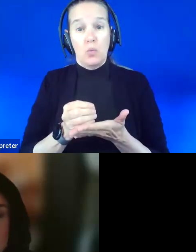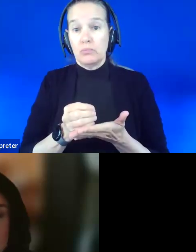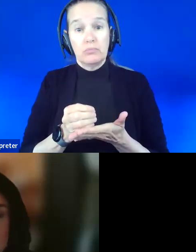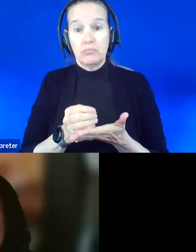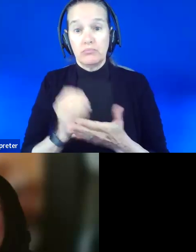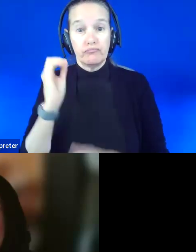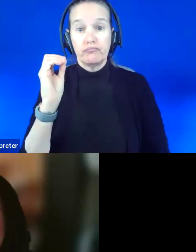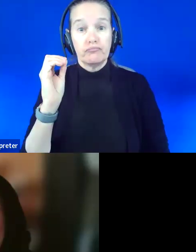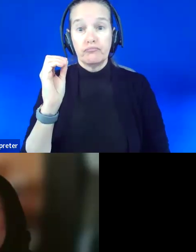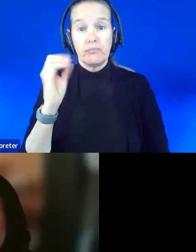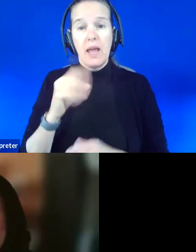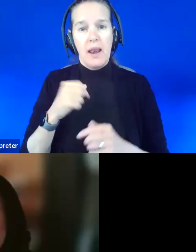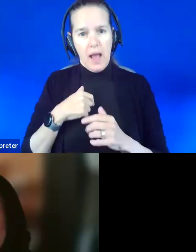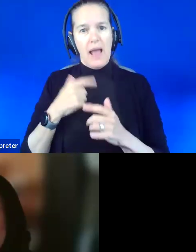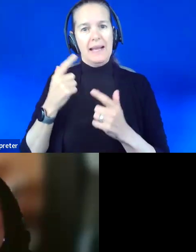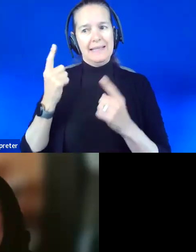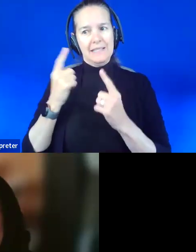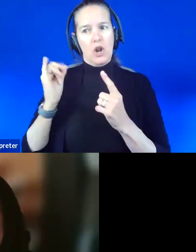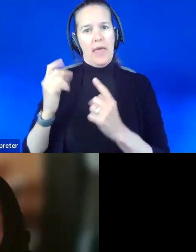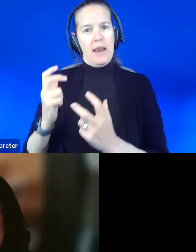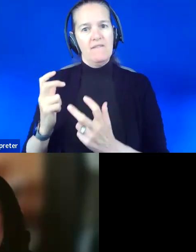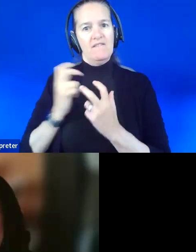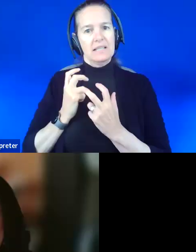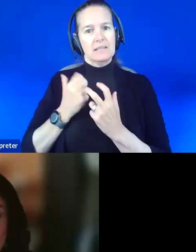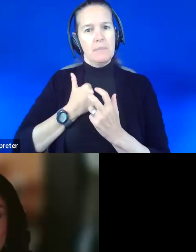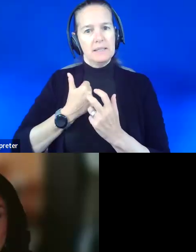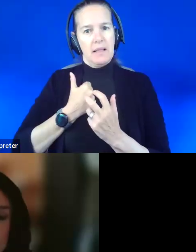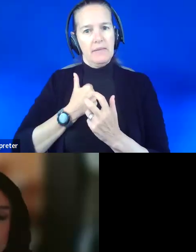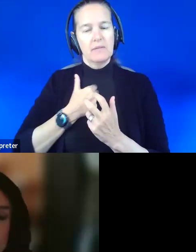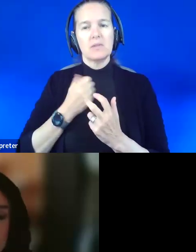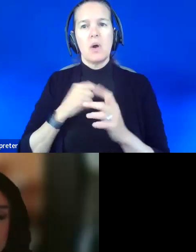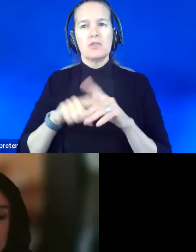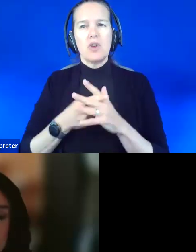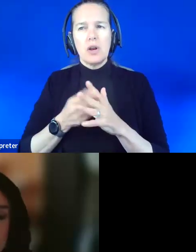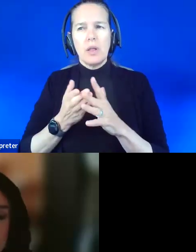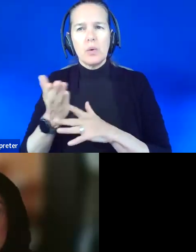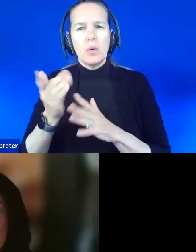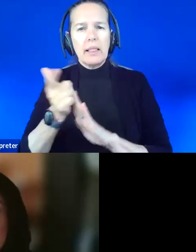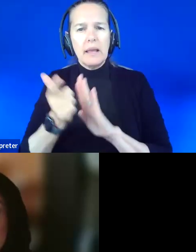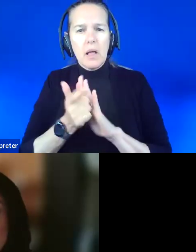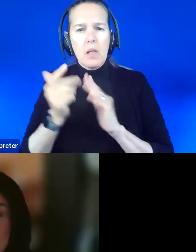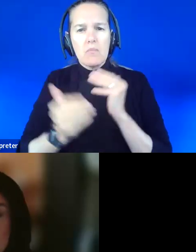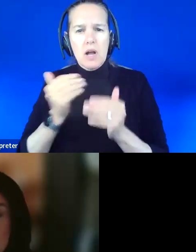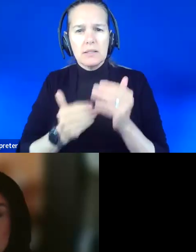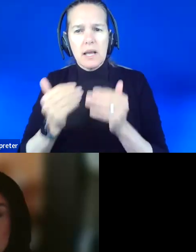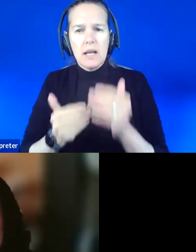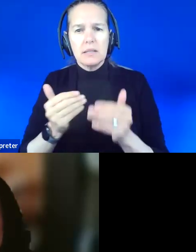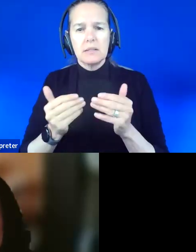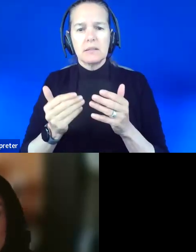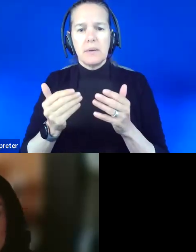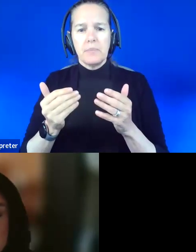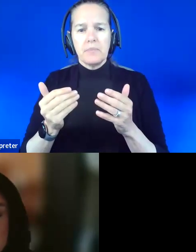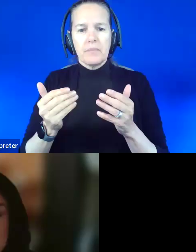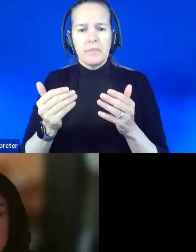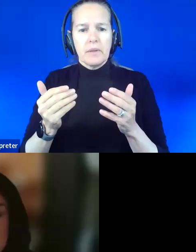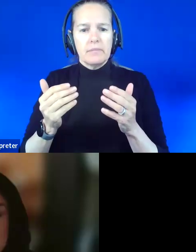of, I considered investing in myself, and I started to go through the kind of legal process, incorporating, and all of those